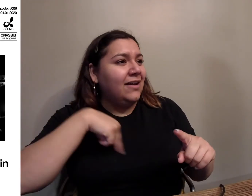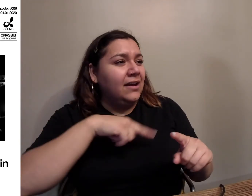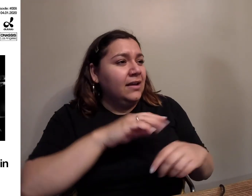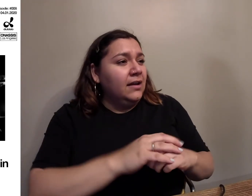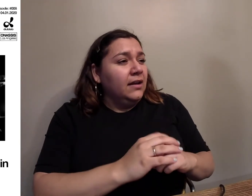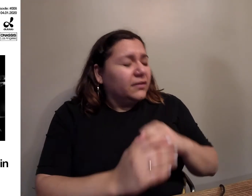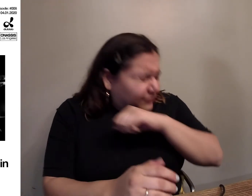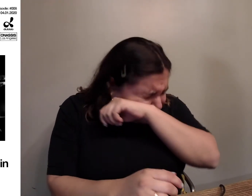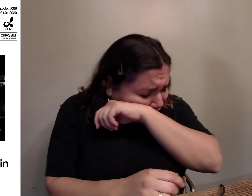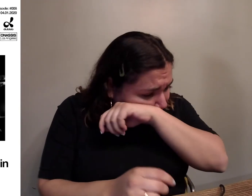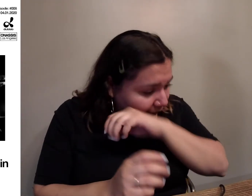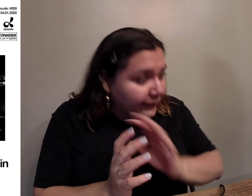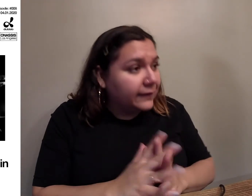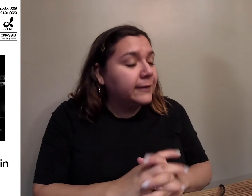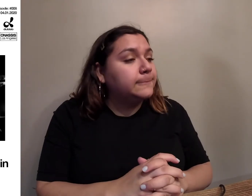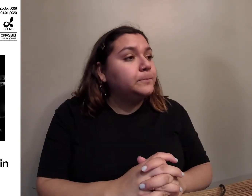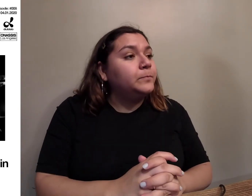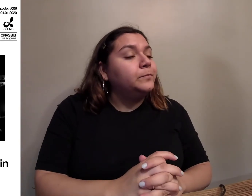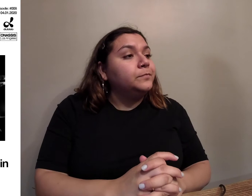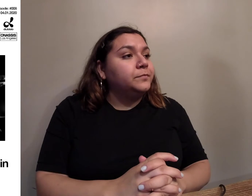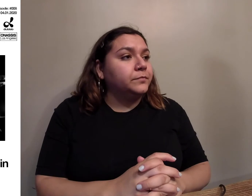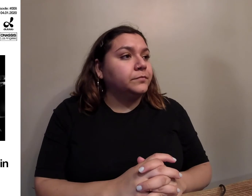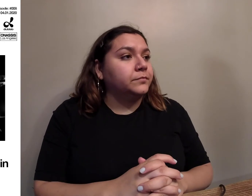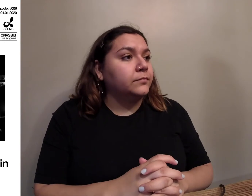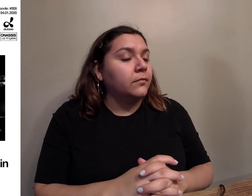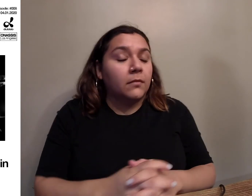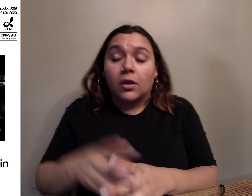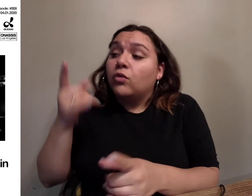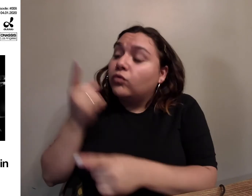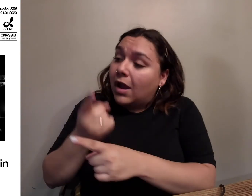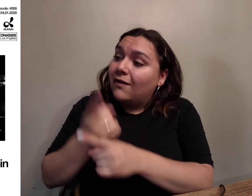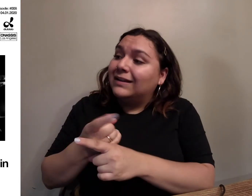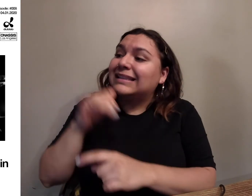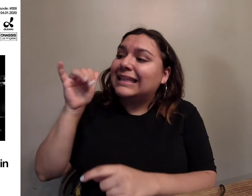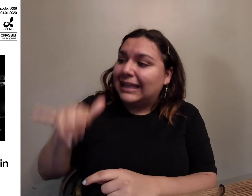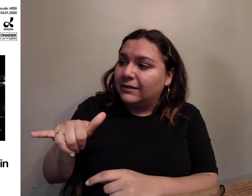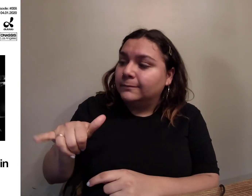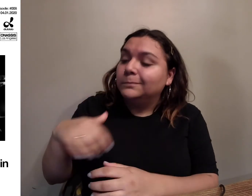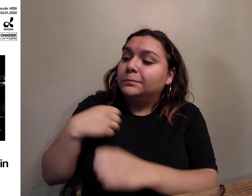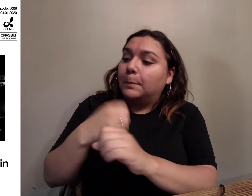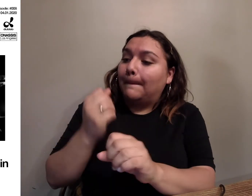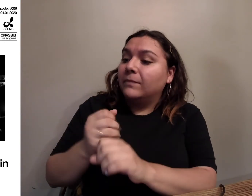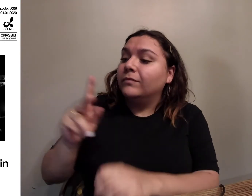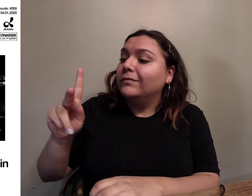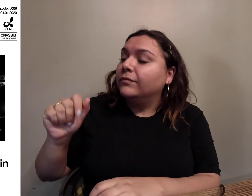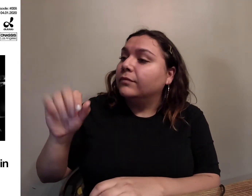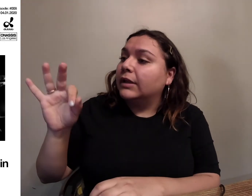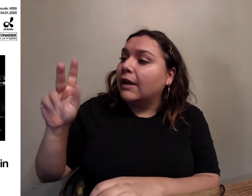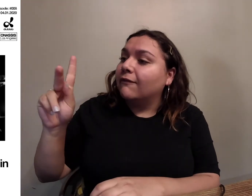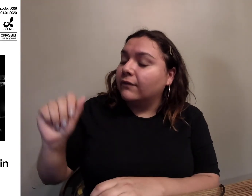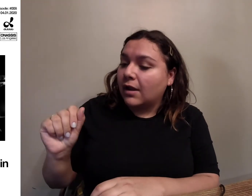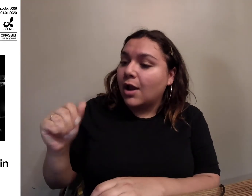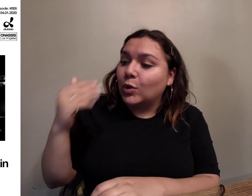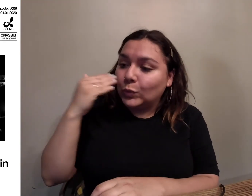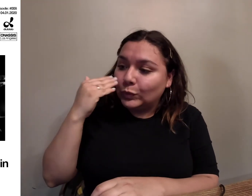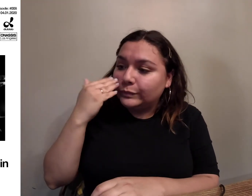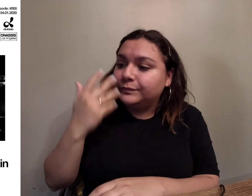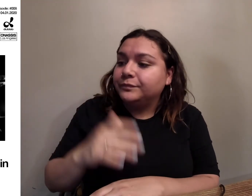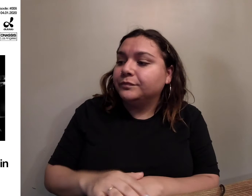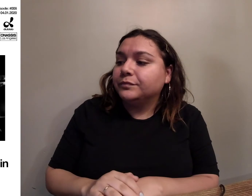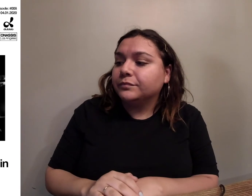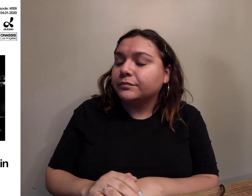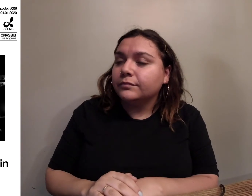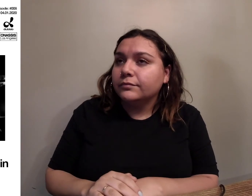It's like it's exactly like that. Does that make Kafka, a kind of